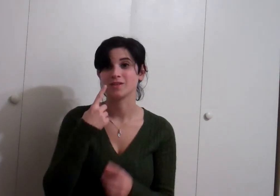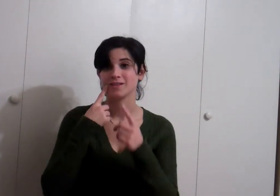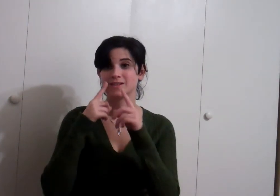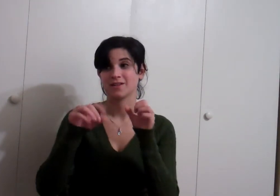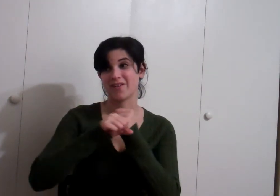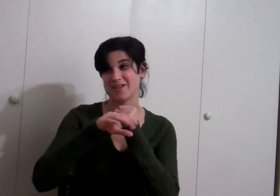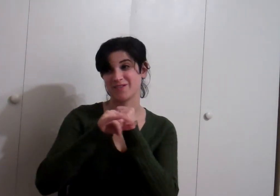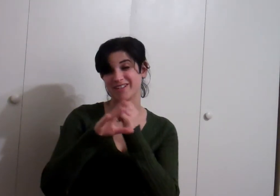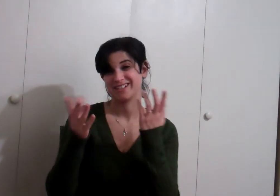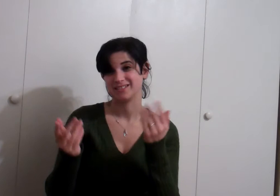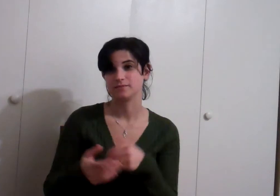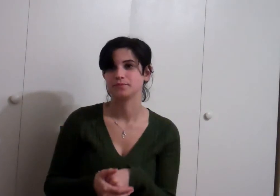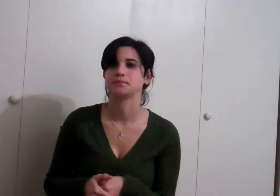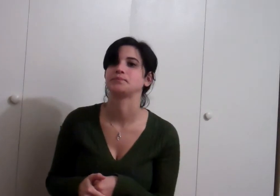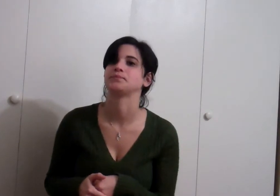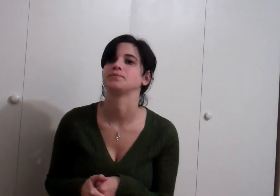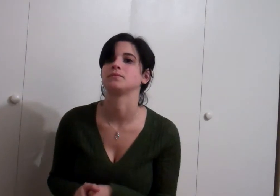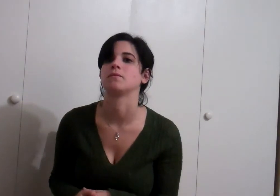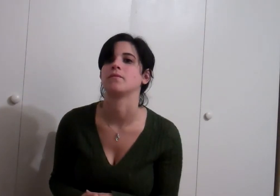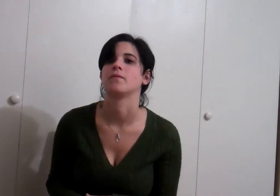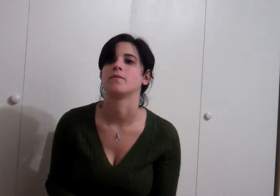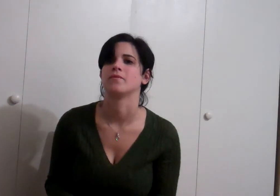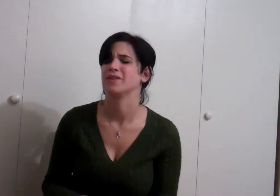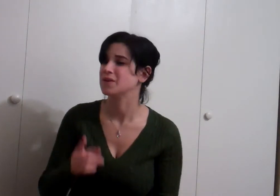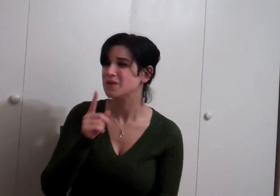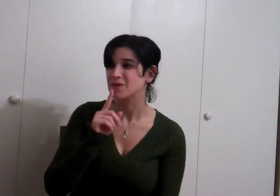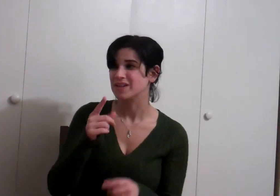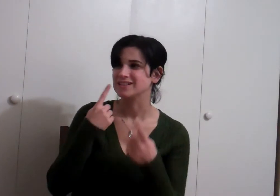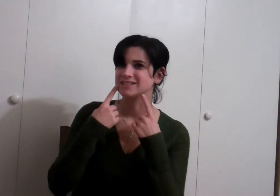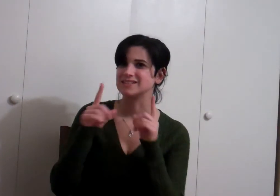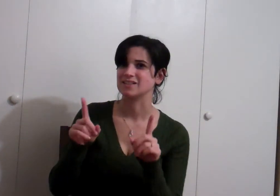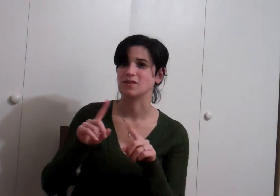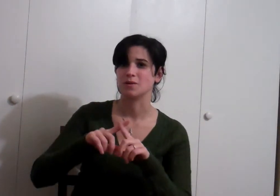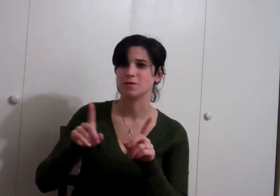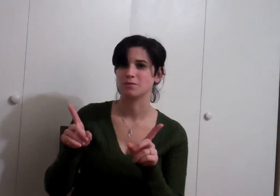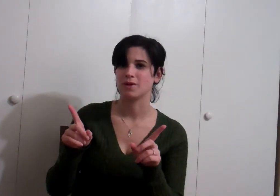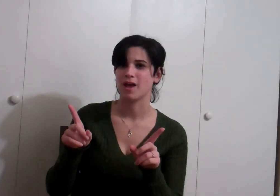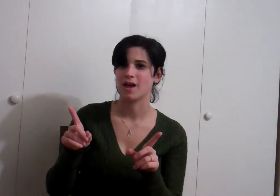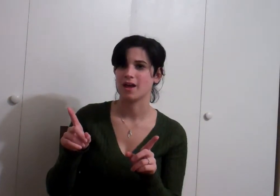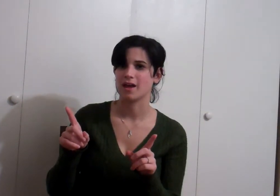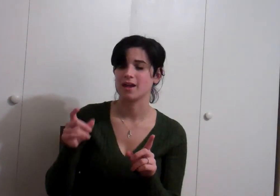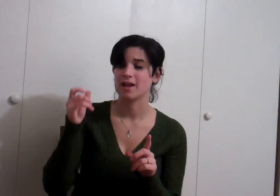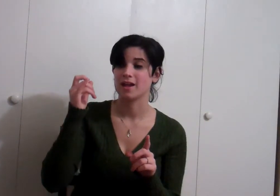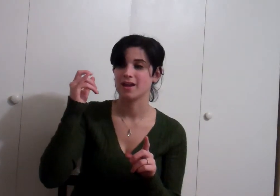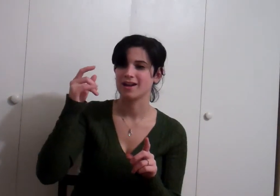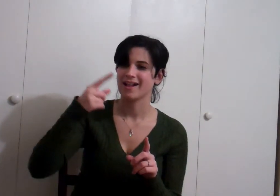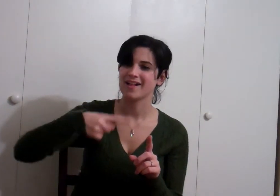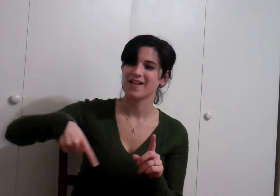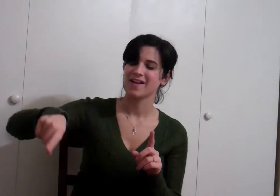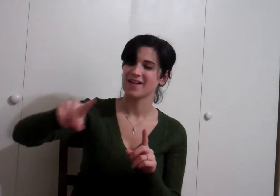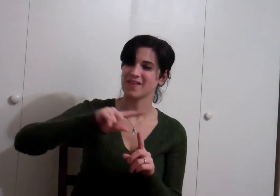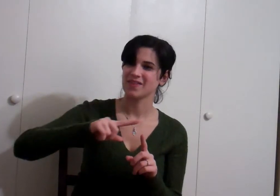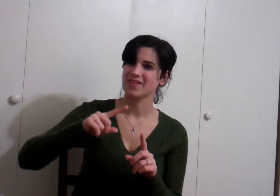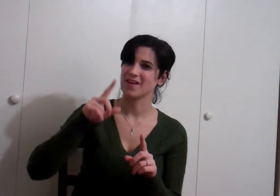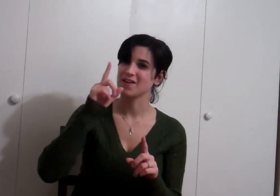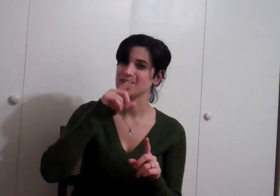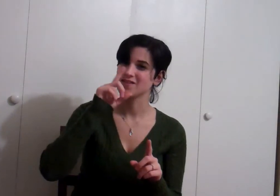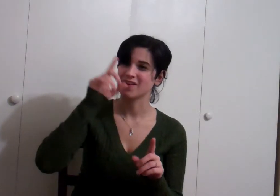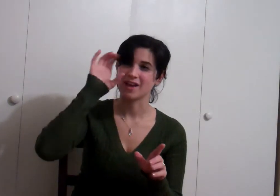if it was, it's not. These all have been manipulated. If it was truthful pictures, nothing I can do about it. But the fact, I feel like you're forcing your agenda on me. If